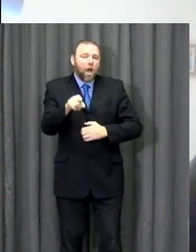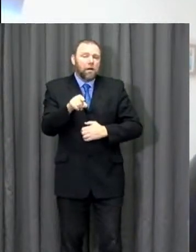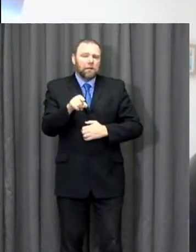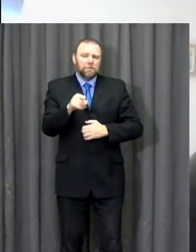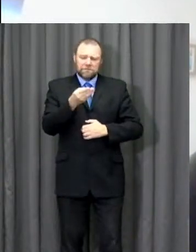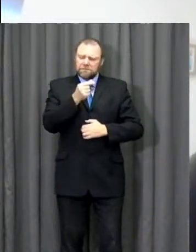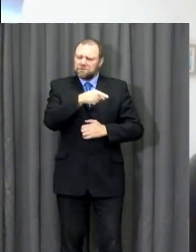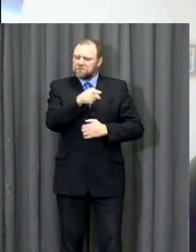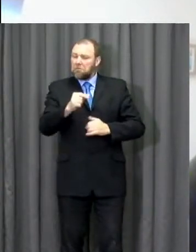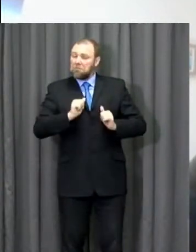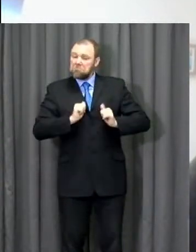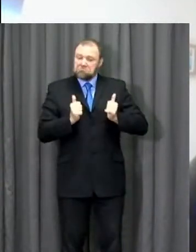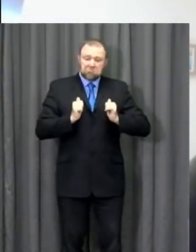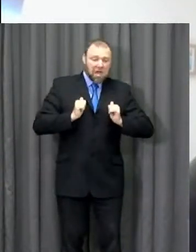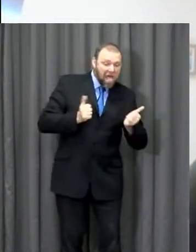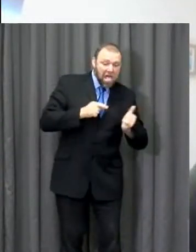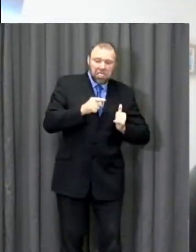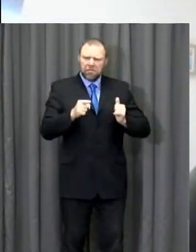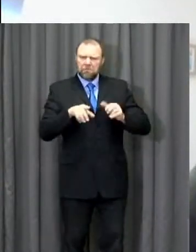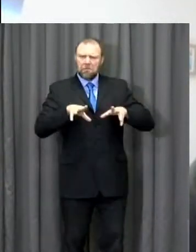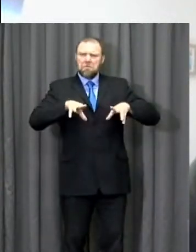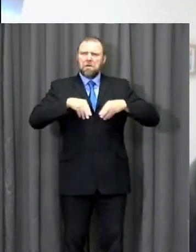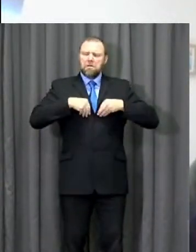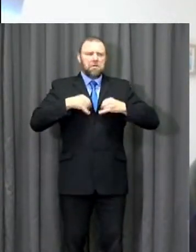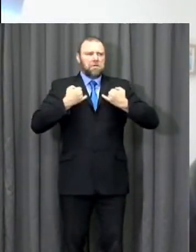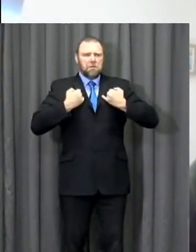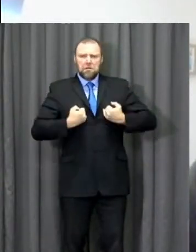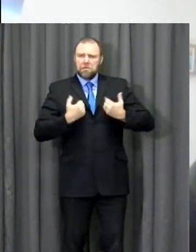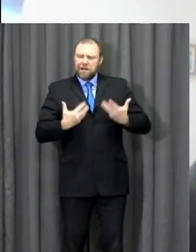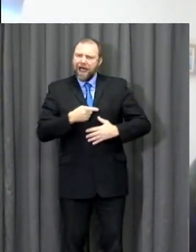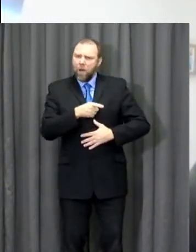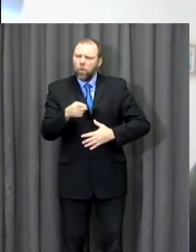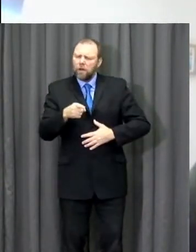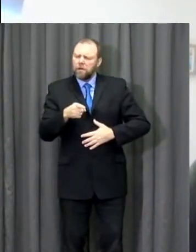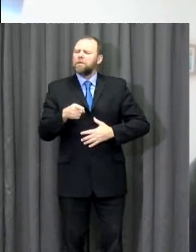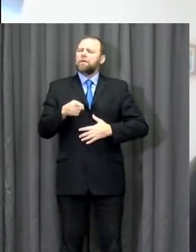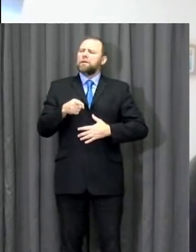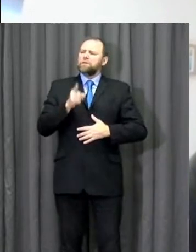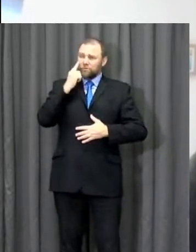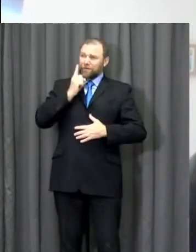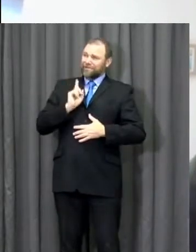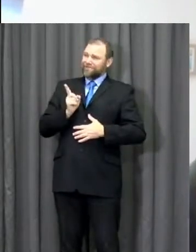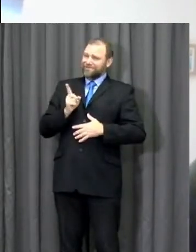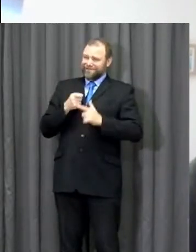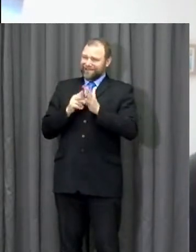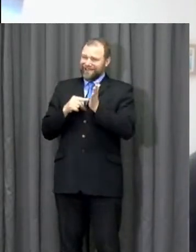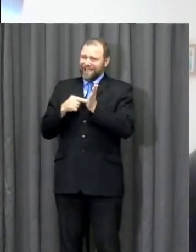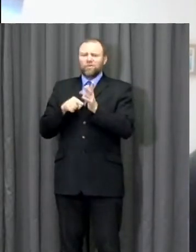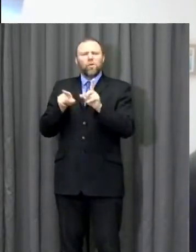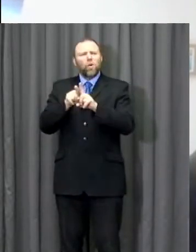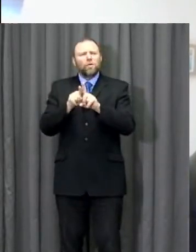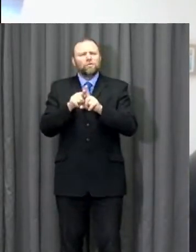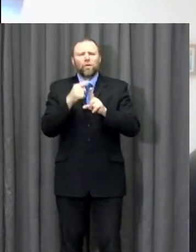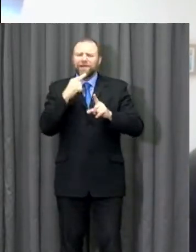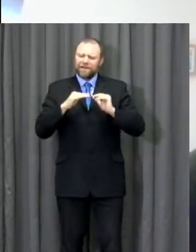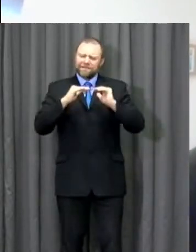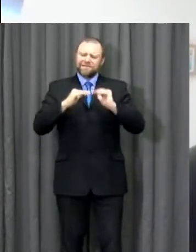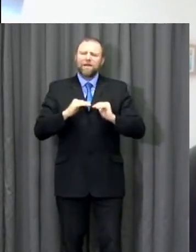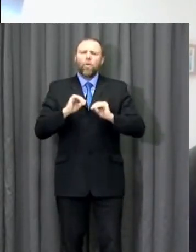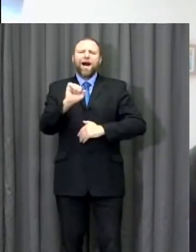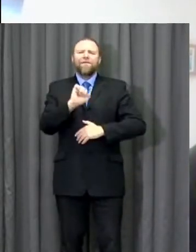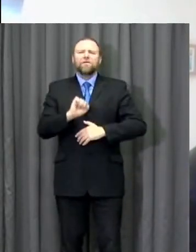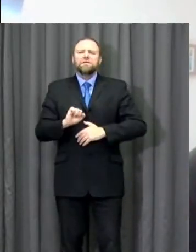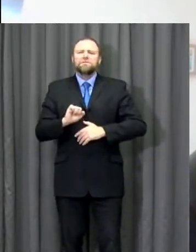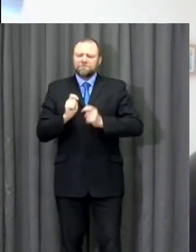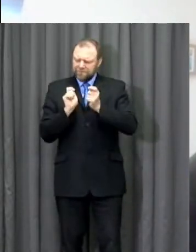health before they contracted the virus? And would you, obviously you mentioned the South African variant and the fact there were 10 people in Wales